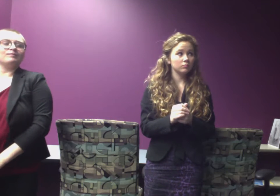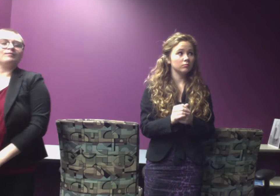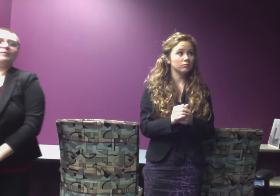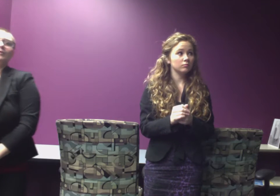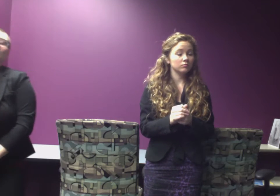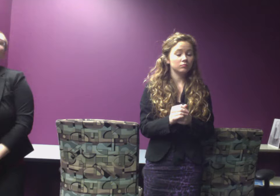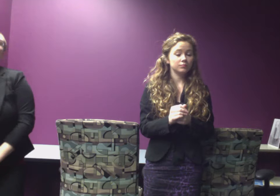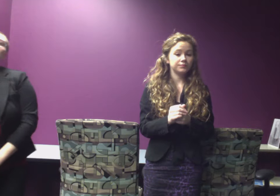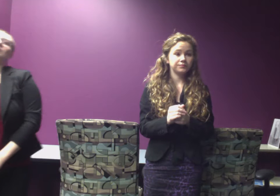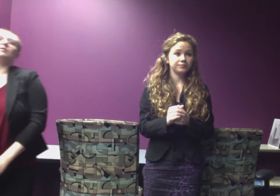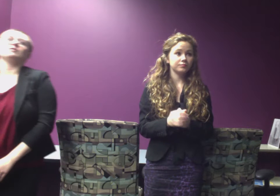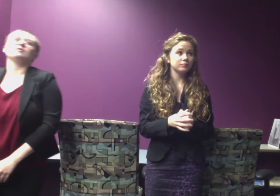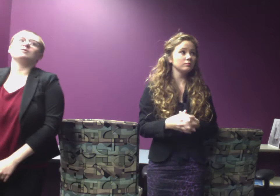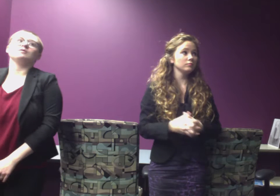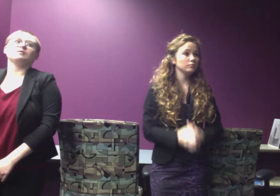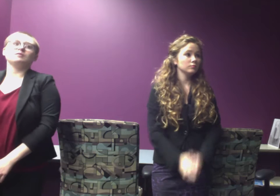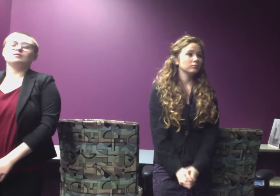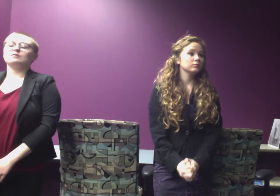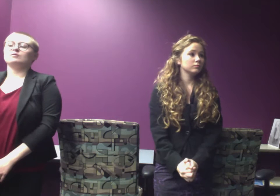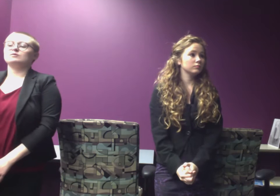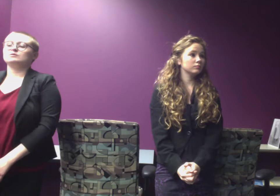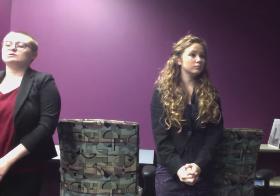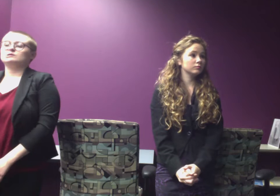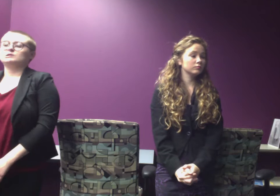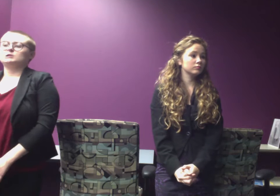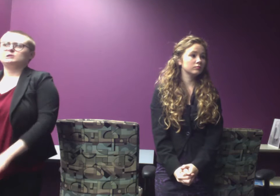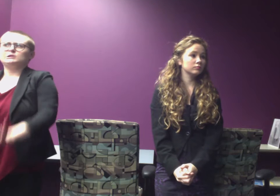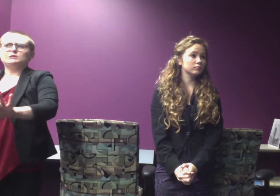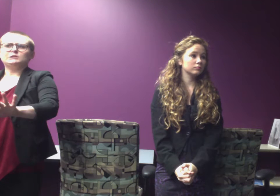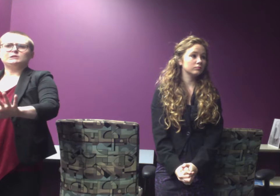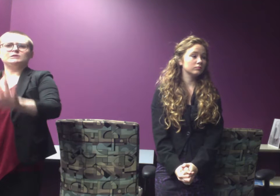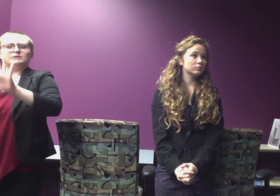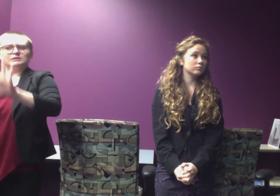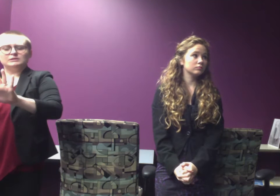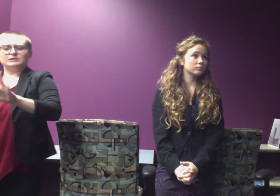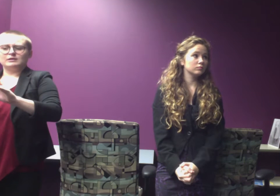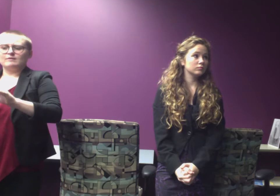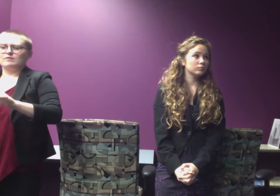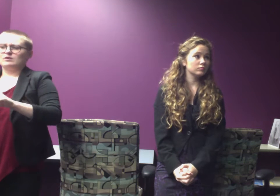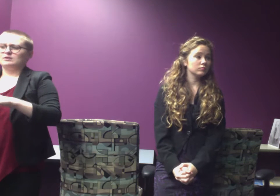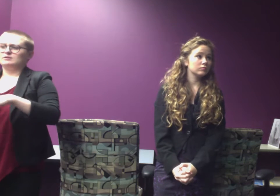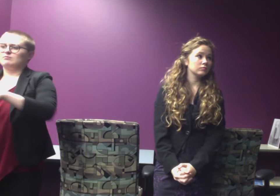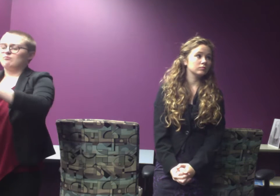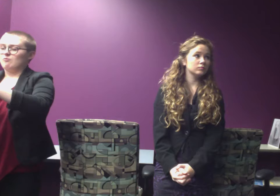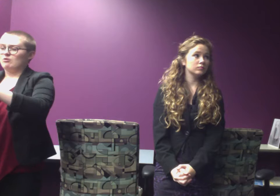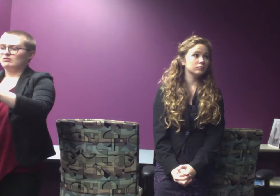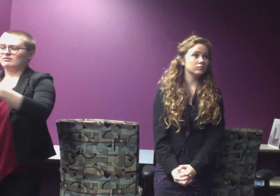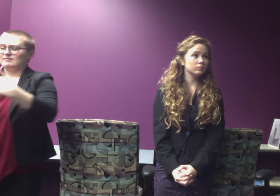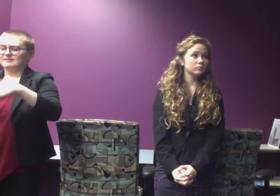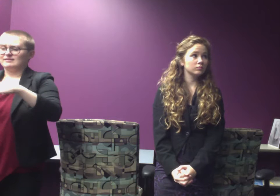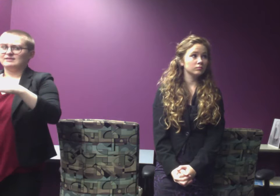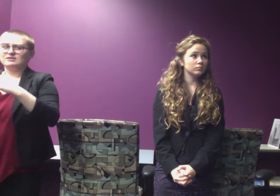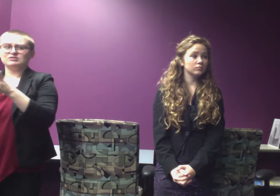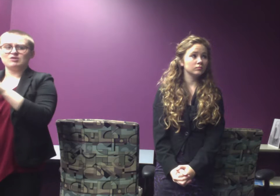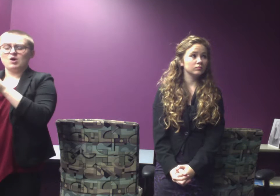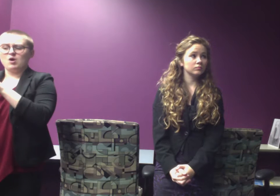Now, this is a little bit dangerous, ladies and gentlemen, because sometimes our number line looks like this.